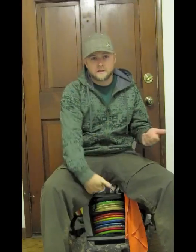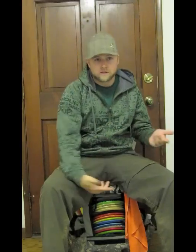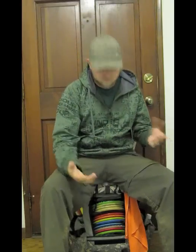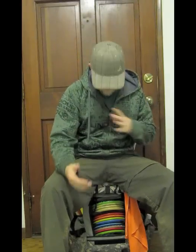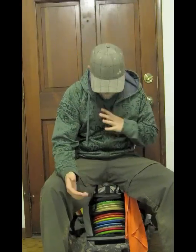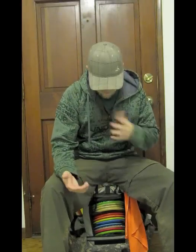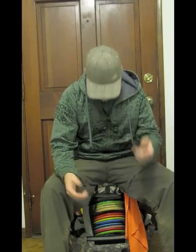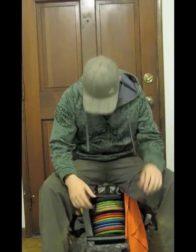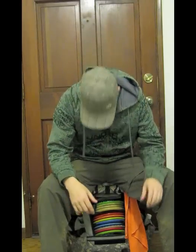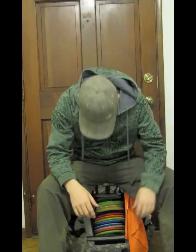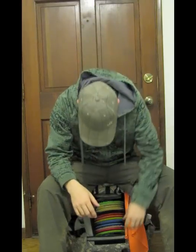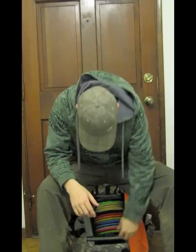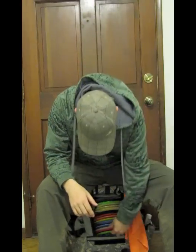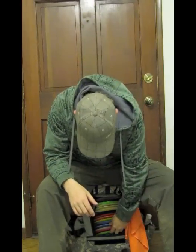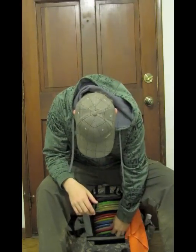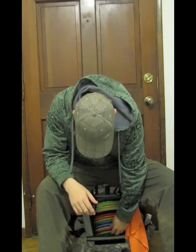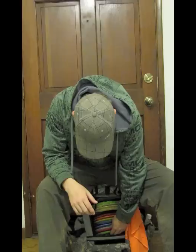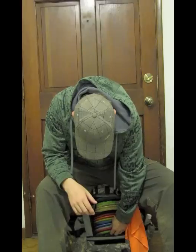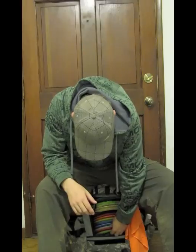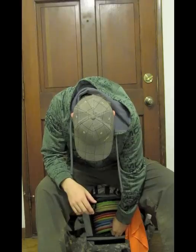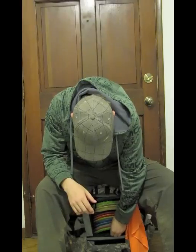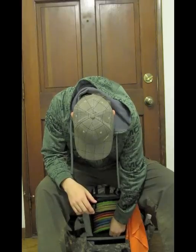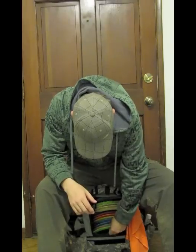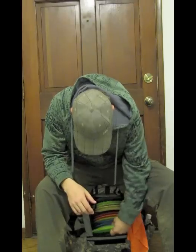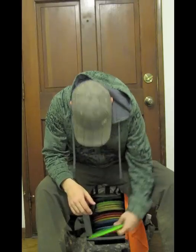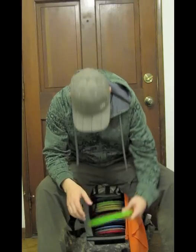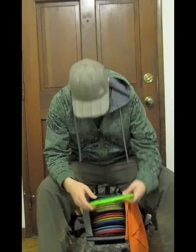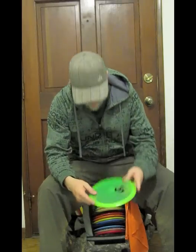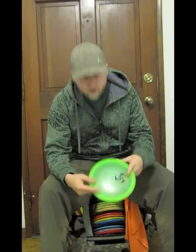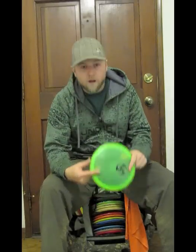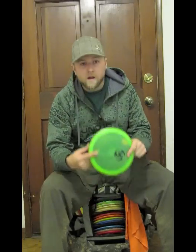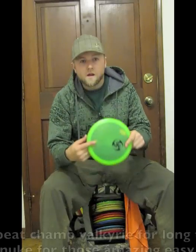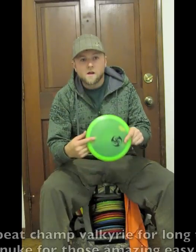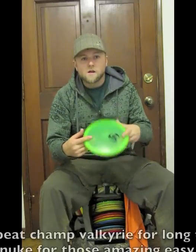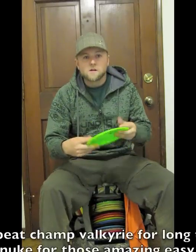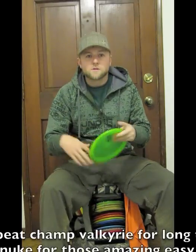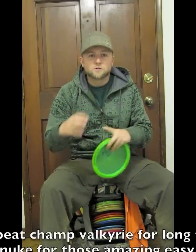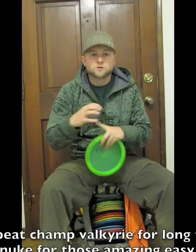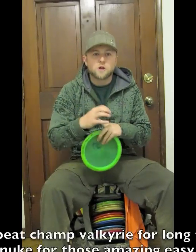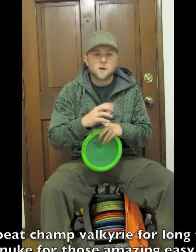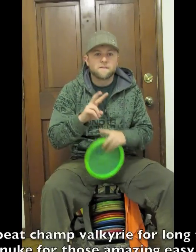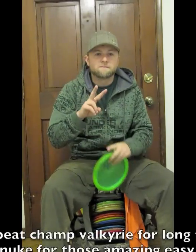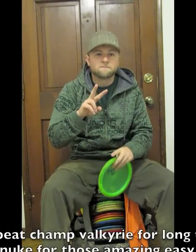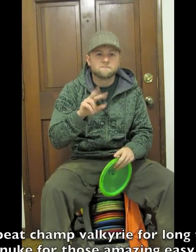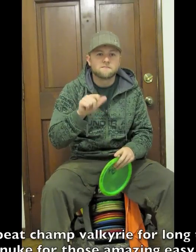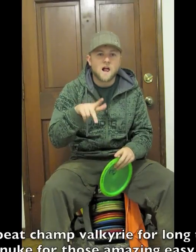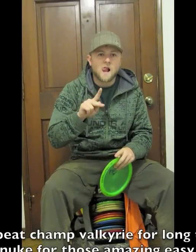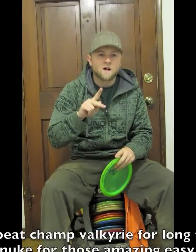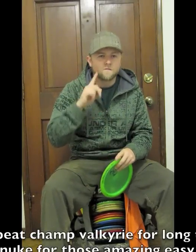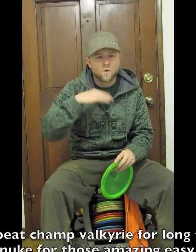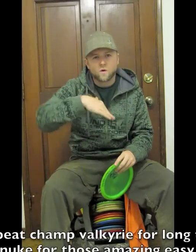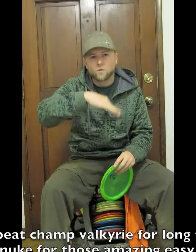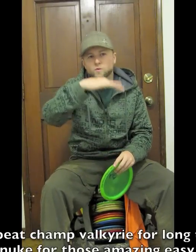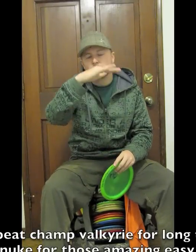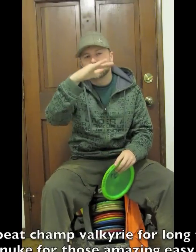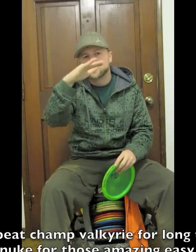A gentle prince in disbelief that through his name can rule for peace. You hypocrites, I'll break it down, don't think salvation's coming around.